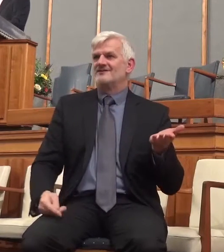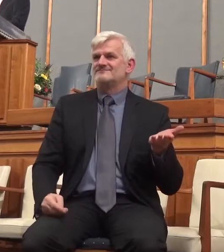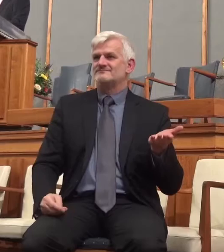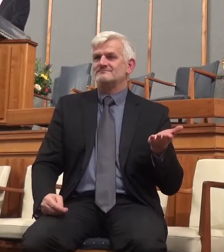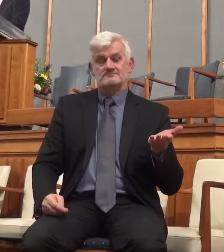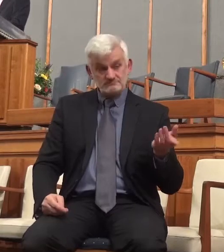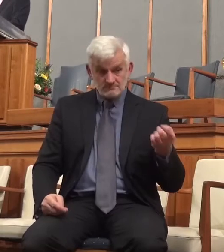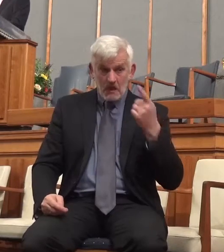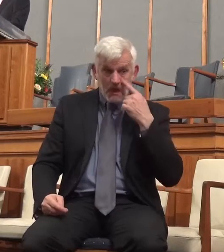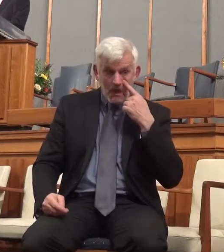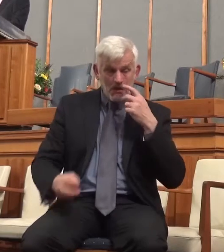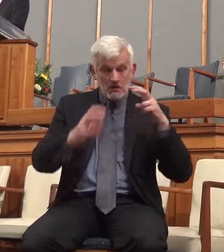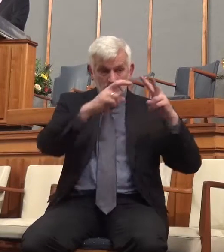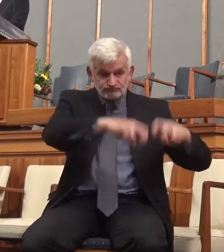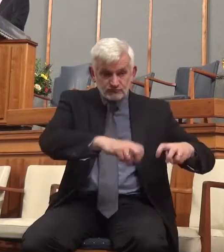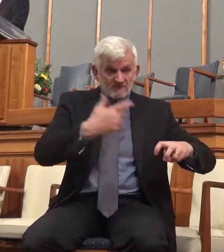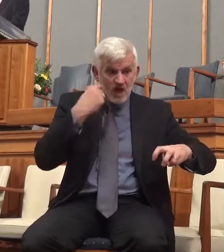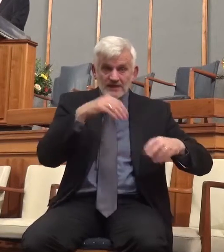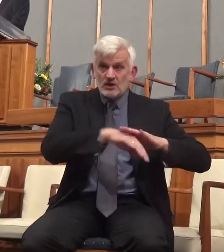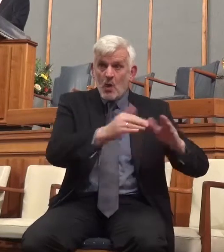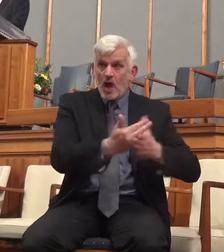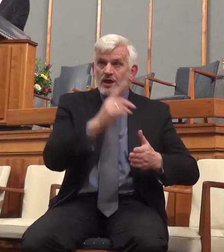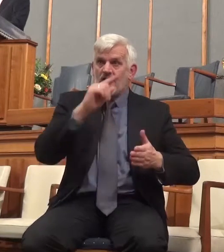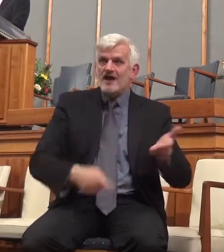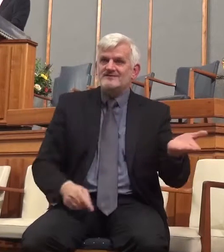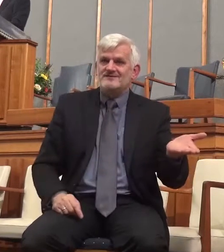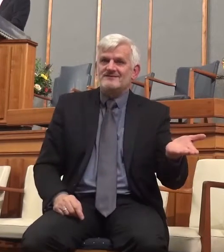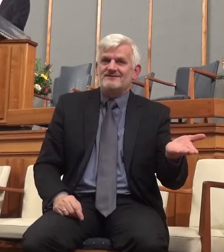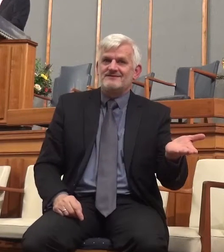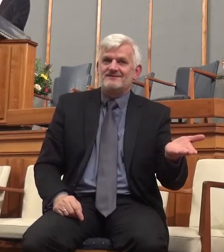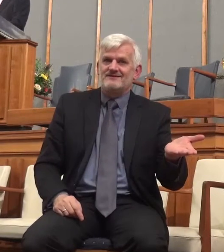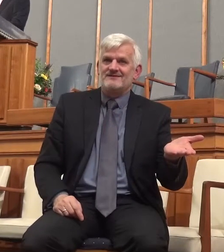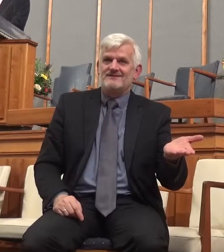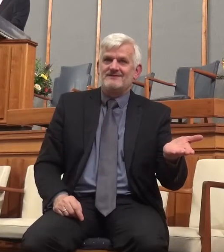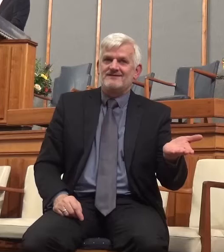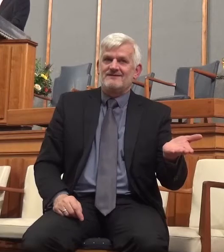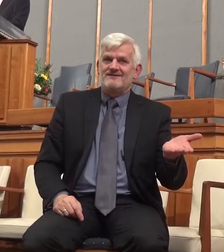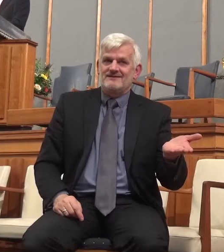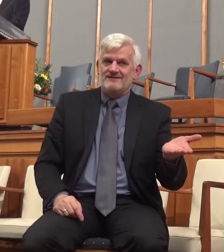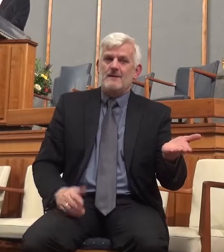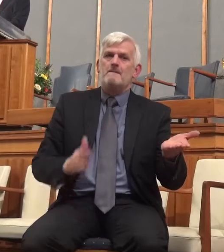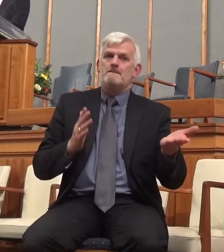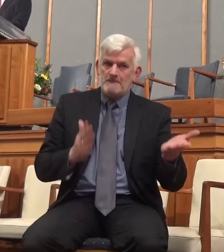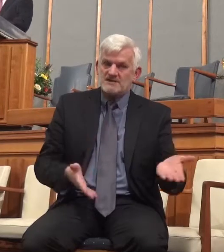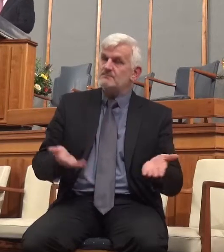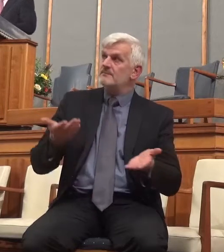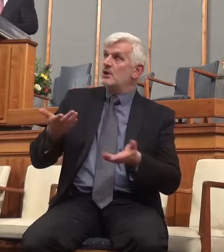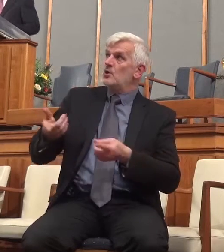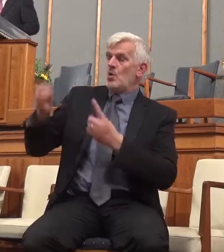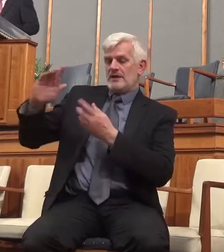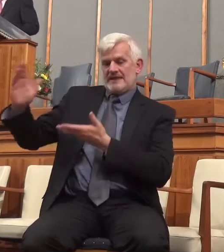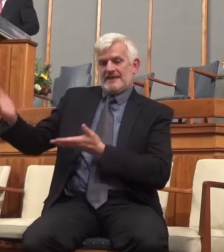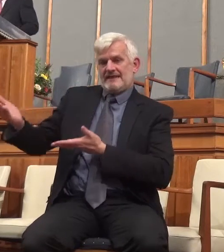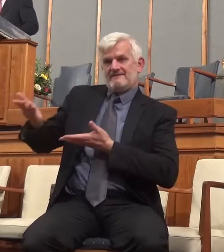it anywhere in this world except in form that is given of God. If you want to know